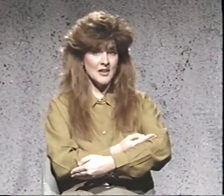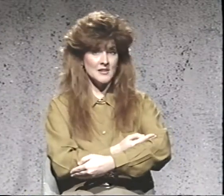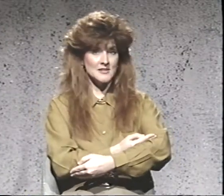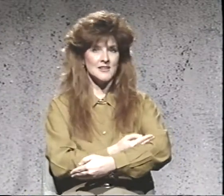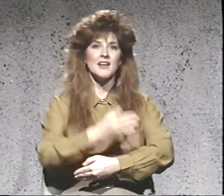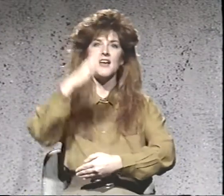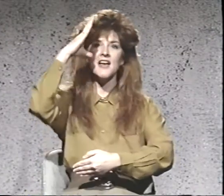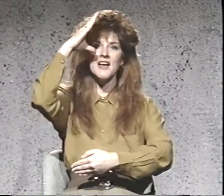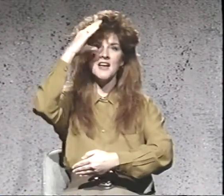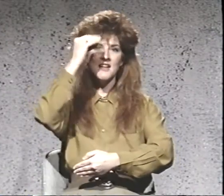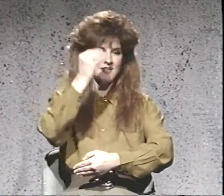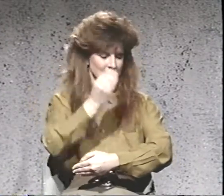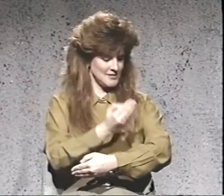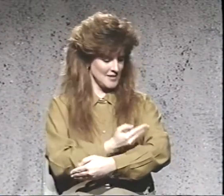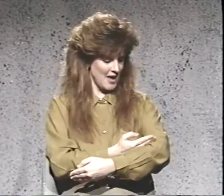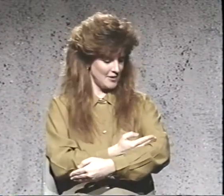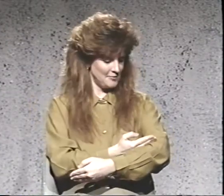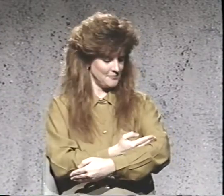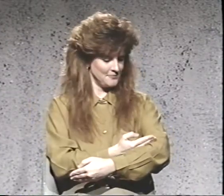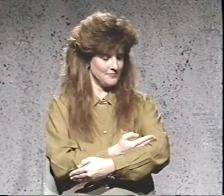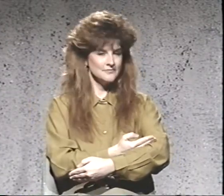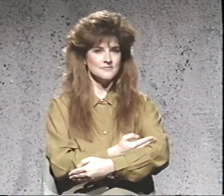this. Sun.